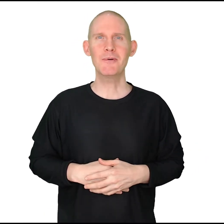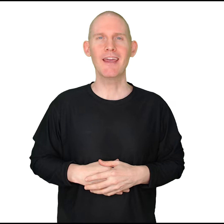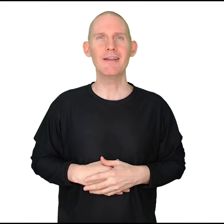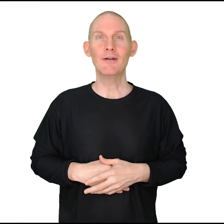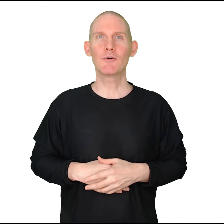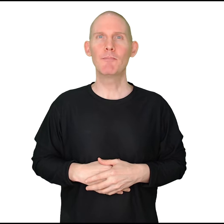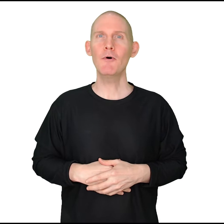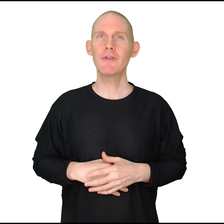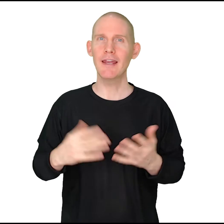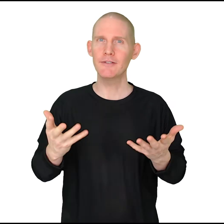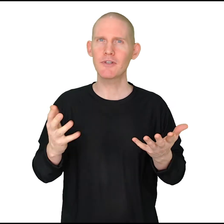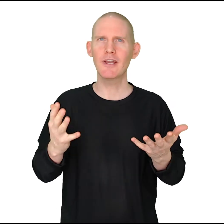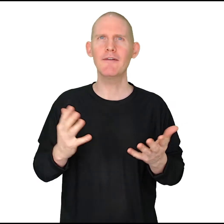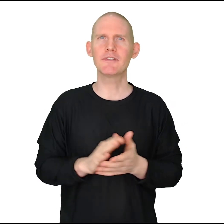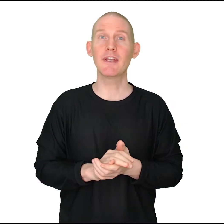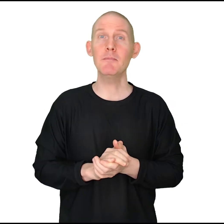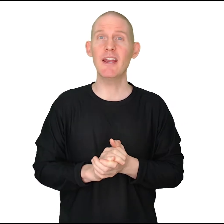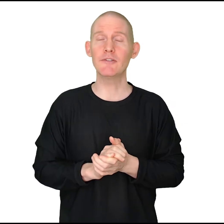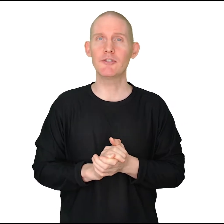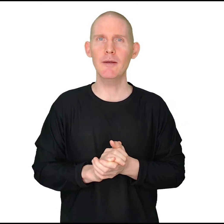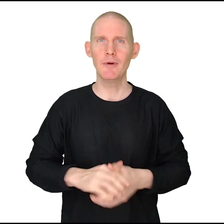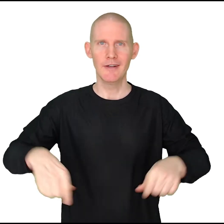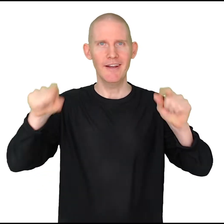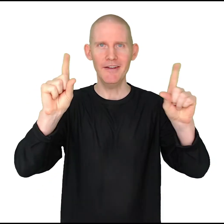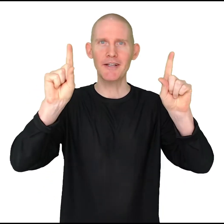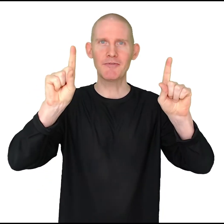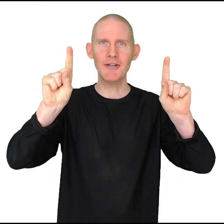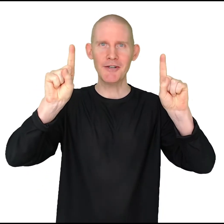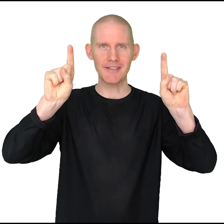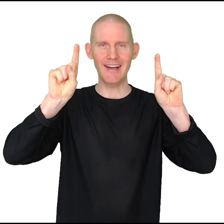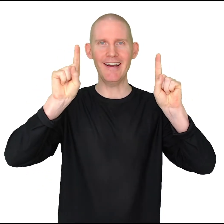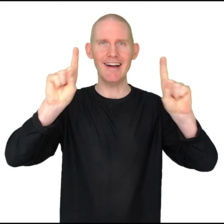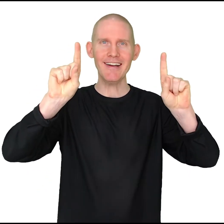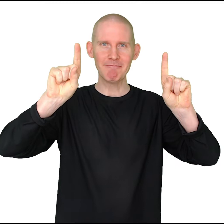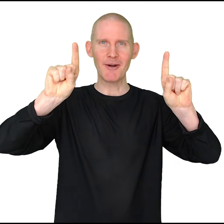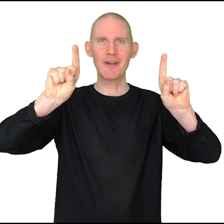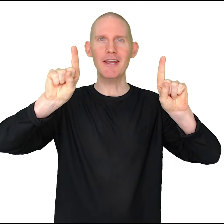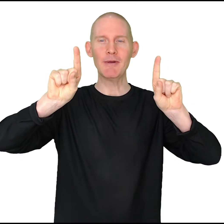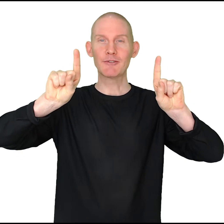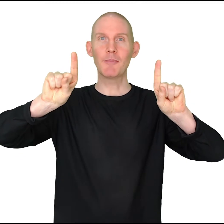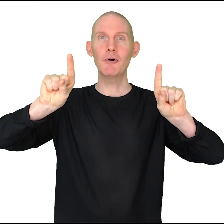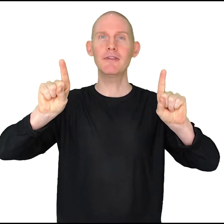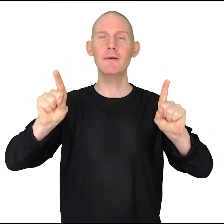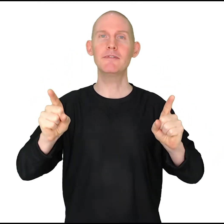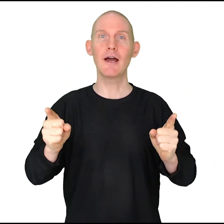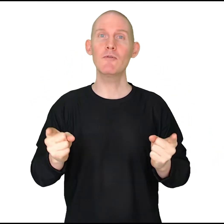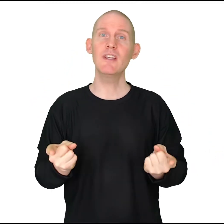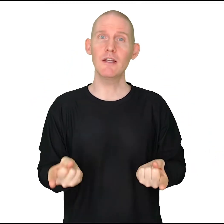Okay, so both hands are going to have the same hand shape. Index fingers, aha! Okay, so put them down here.